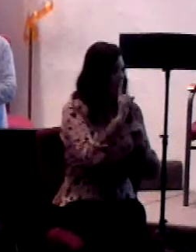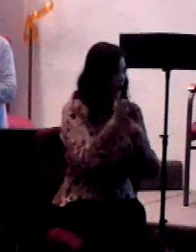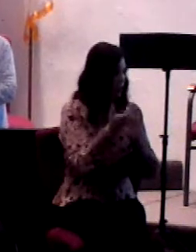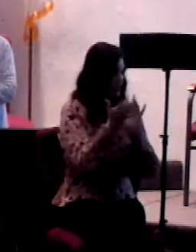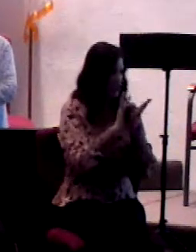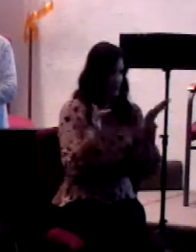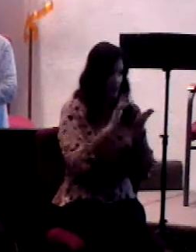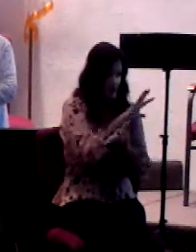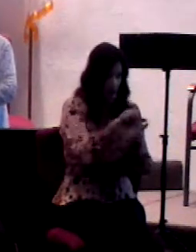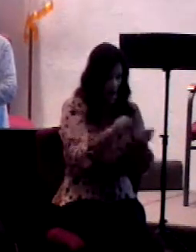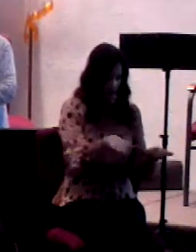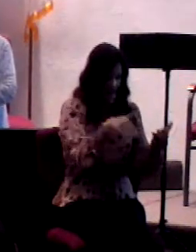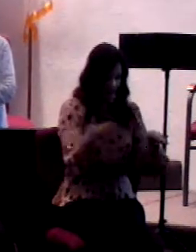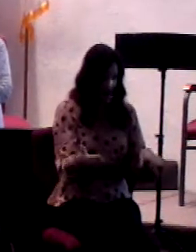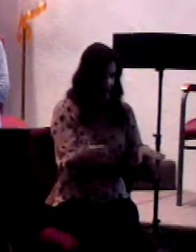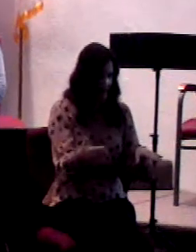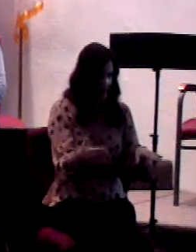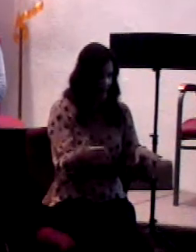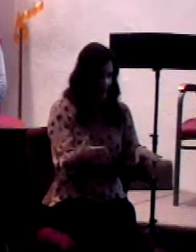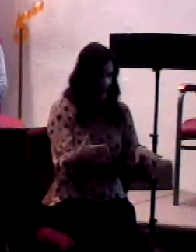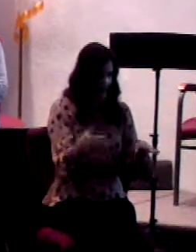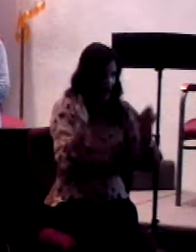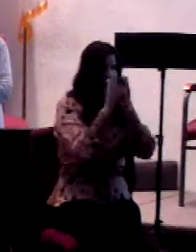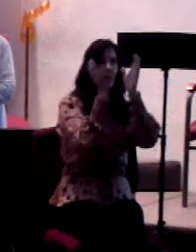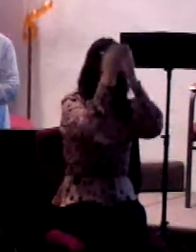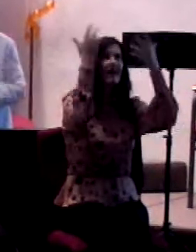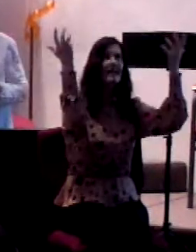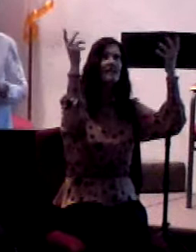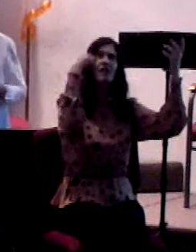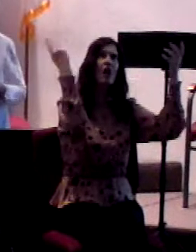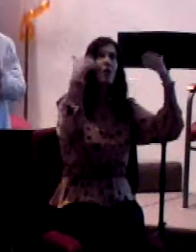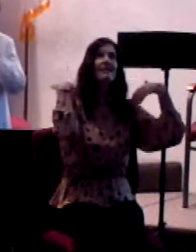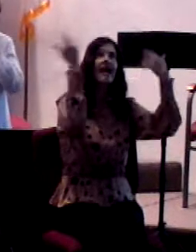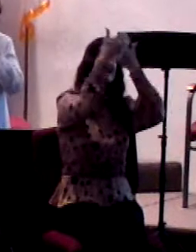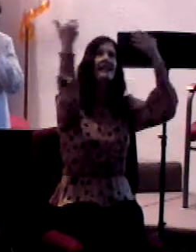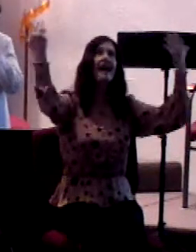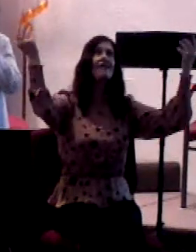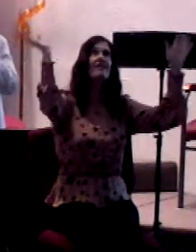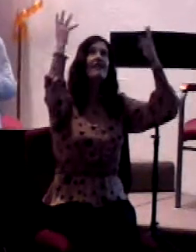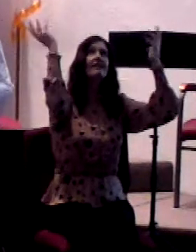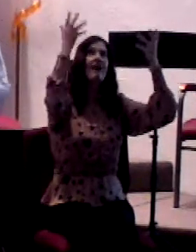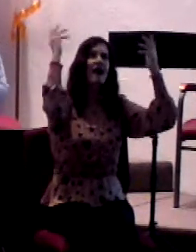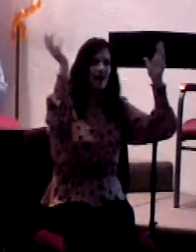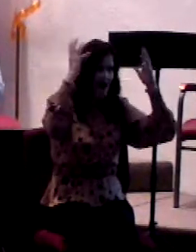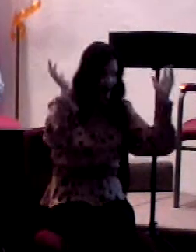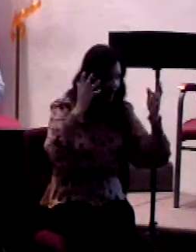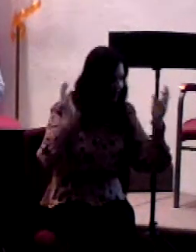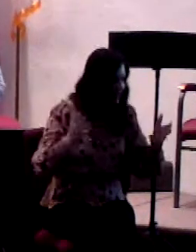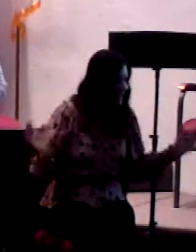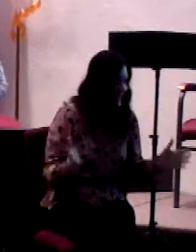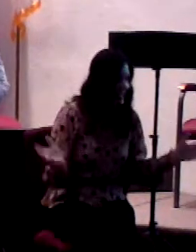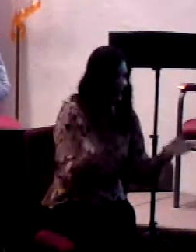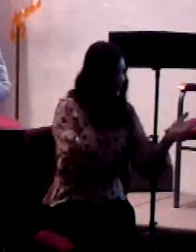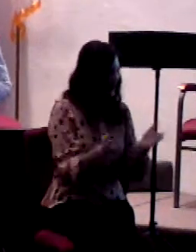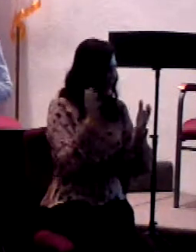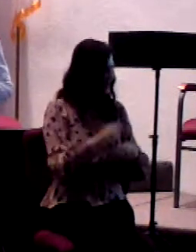Conquered death, the praise that had always surrounded him in heaven suddenly became the song that his followers took up on